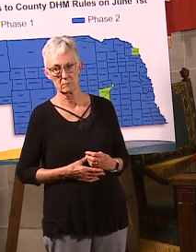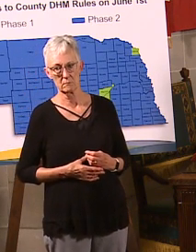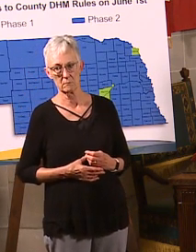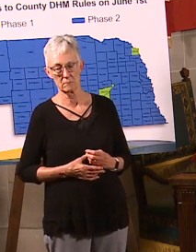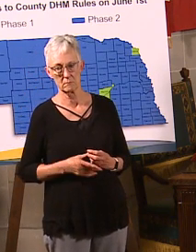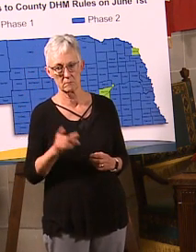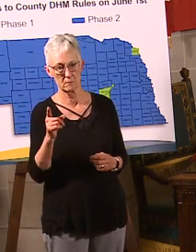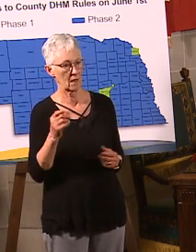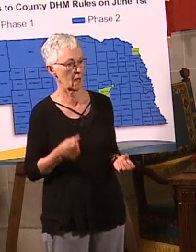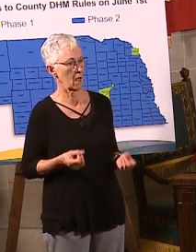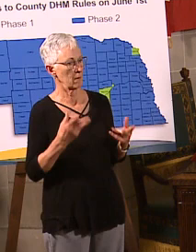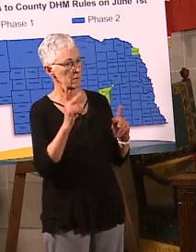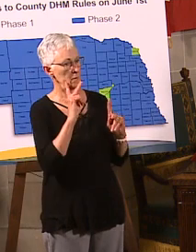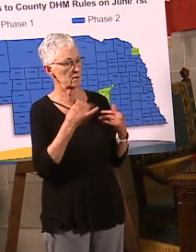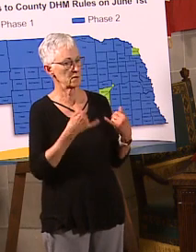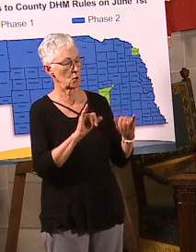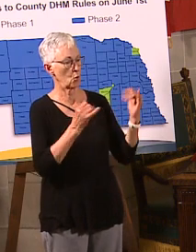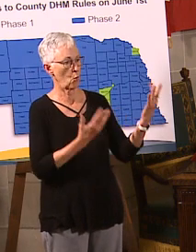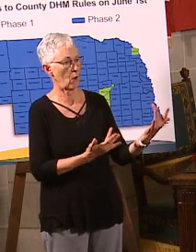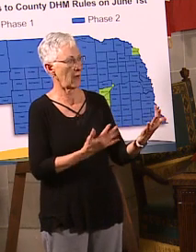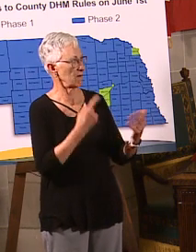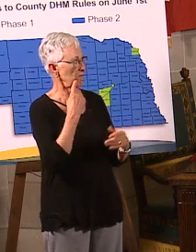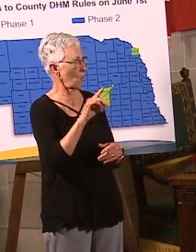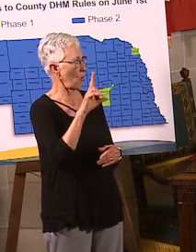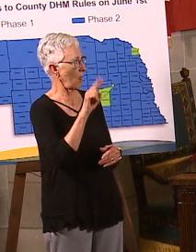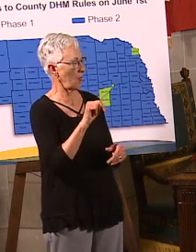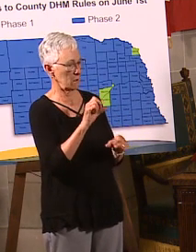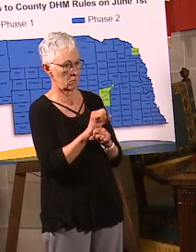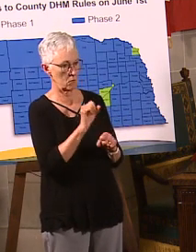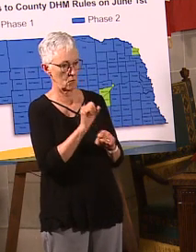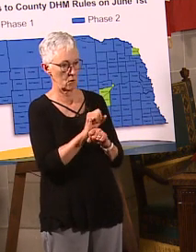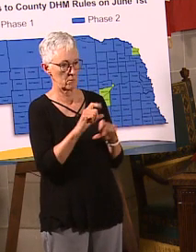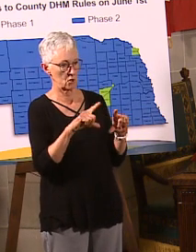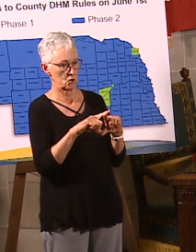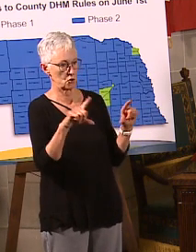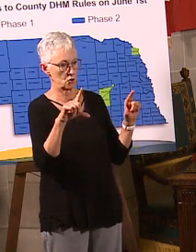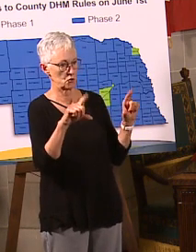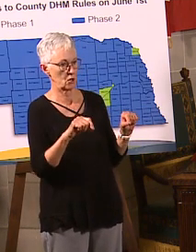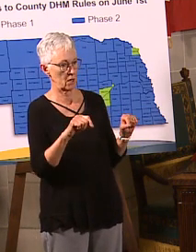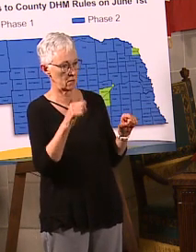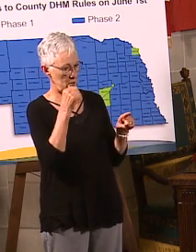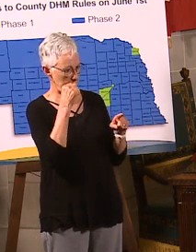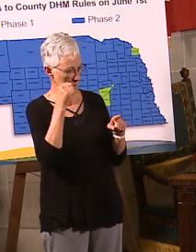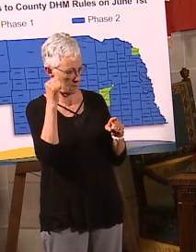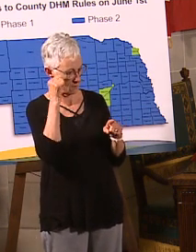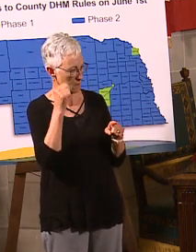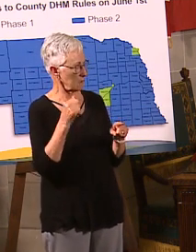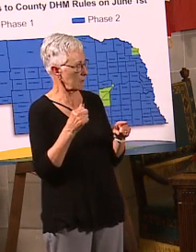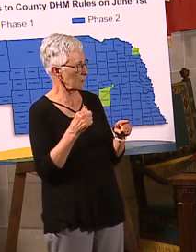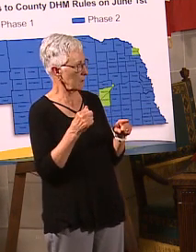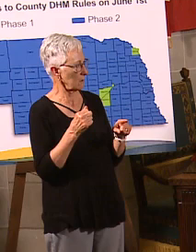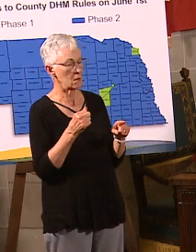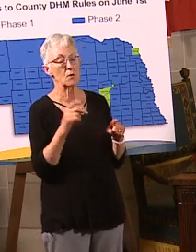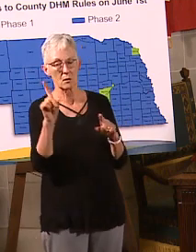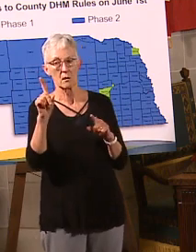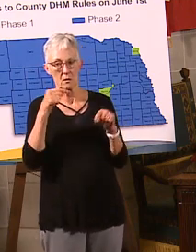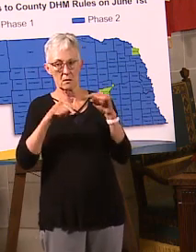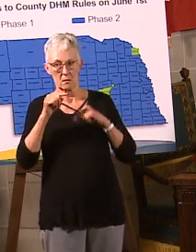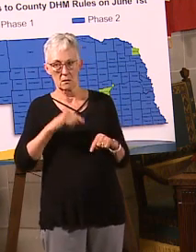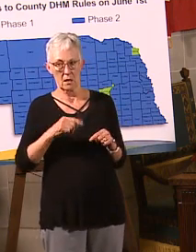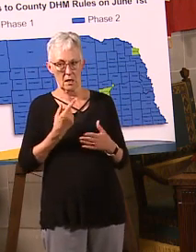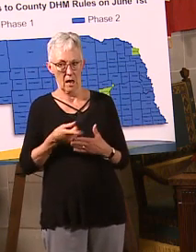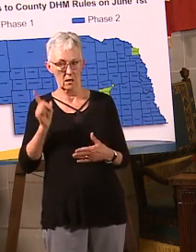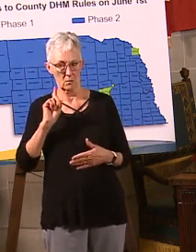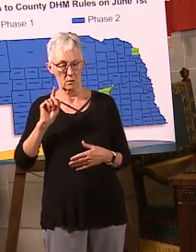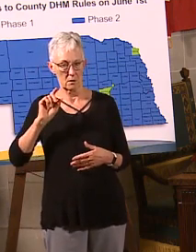checks, or? So as of yesterday, and I don't think the numbers have changed that much, John, have they? So yesterday, take a step back. Last week of April,